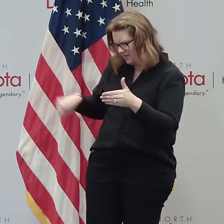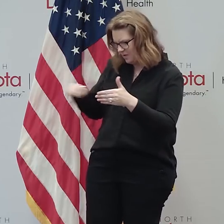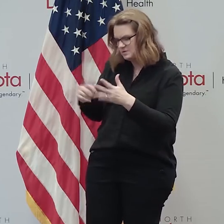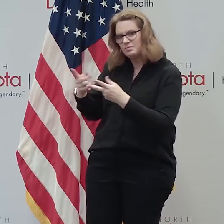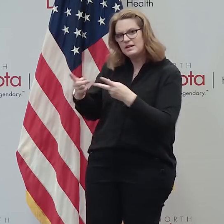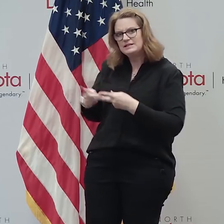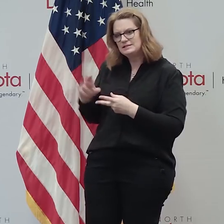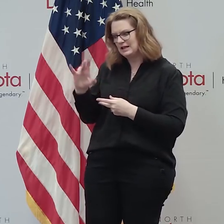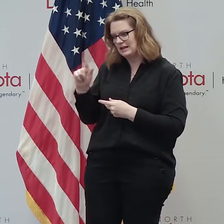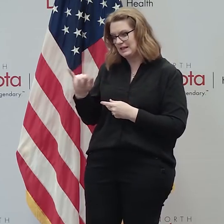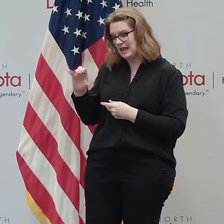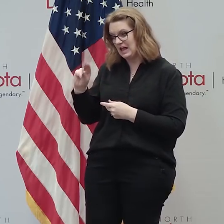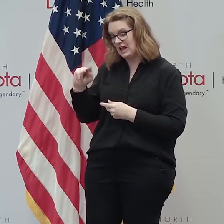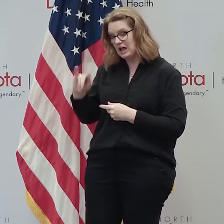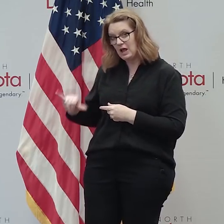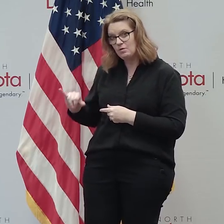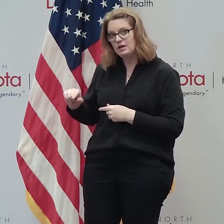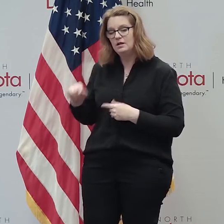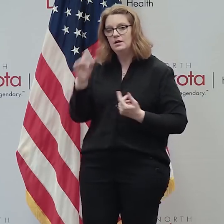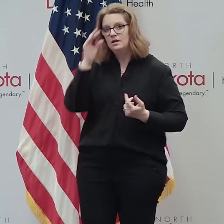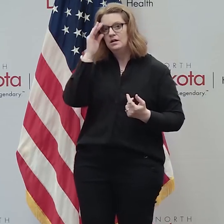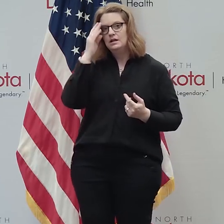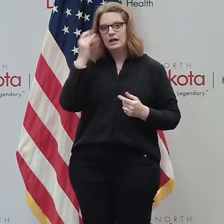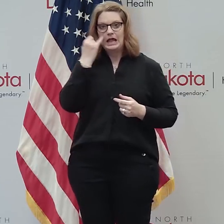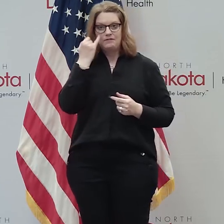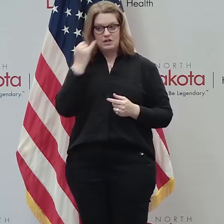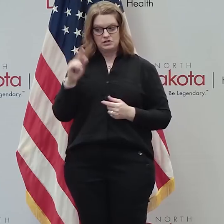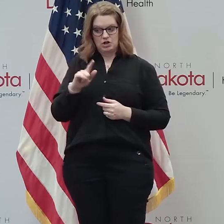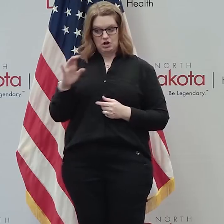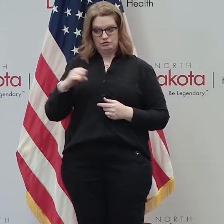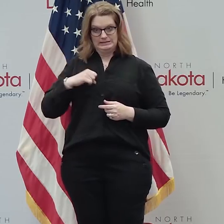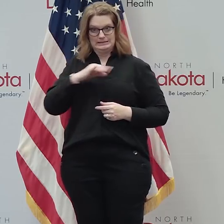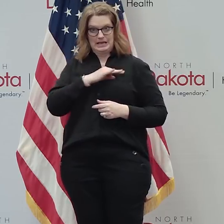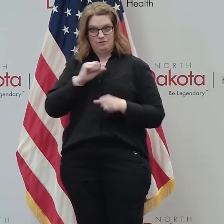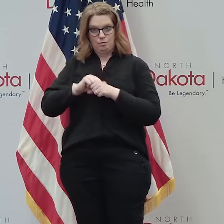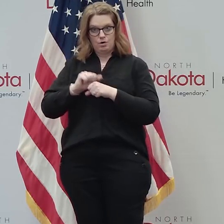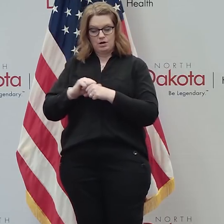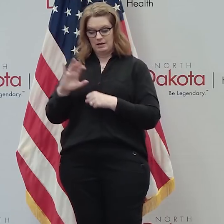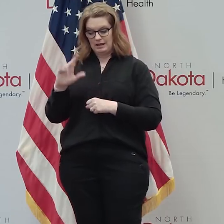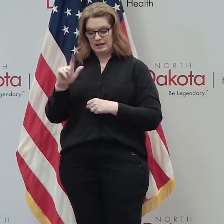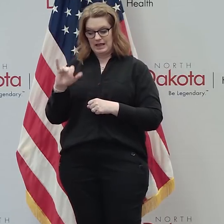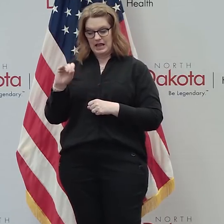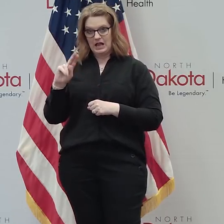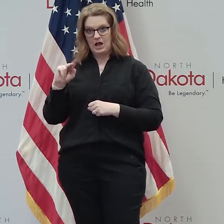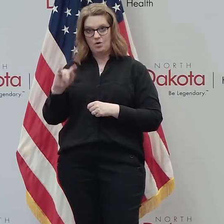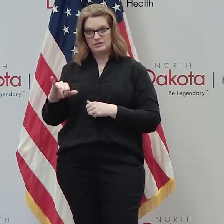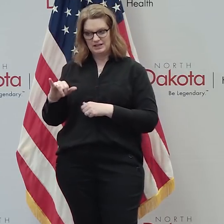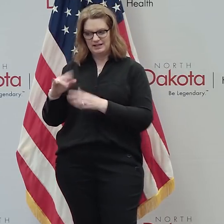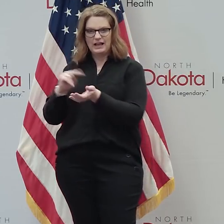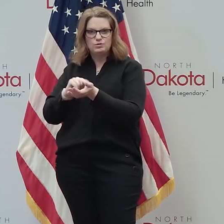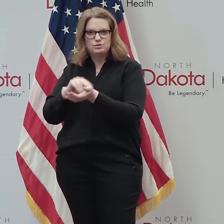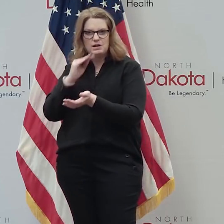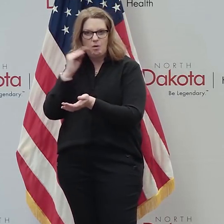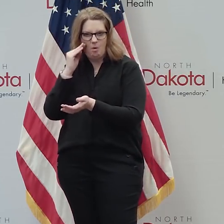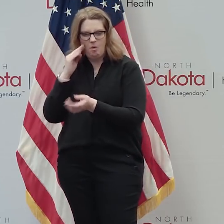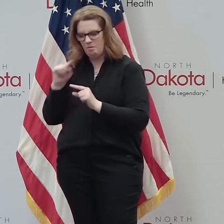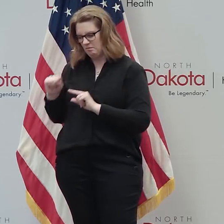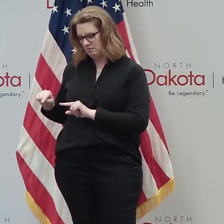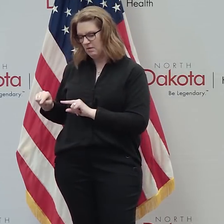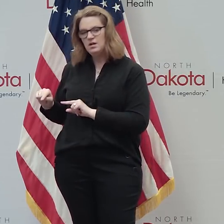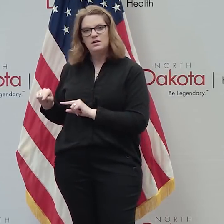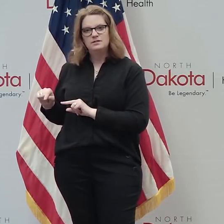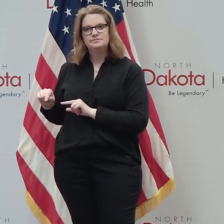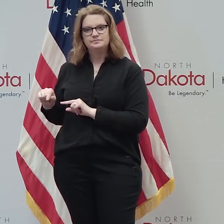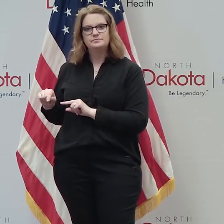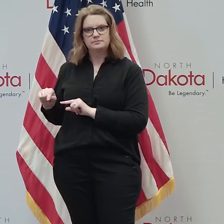County. Understanding, though, that if there are hundreds of staff working at a Clay County long-term care facility, it's very likely that